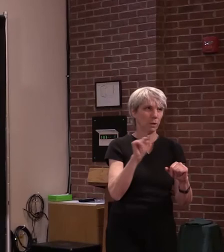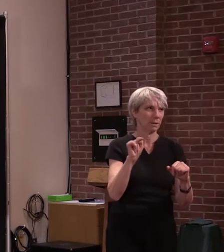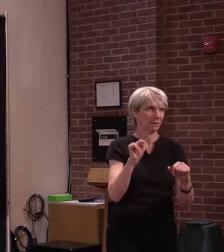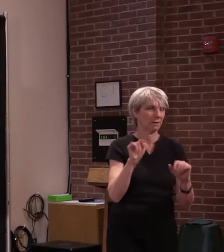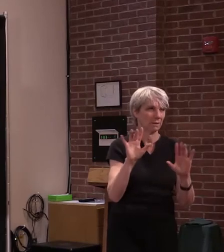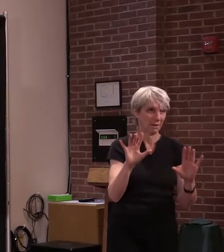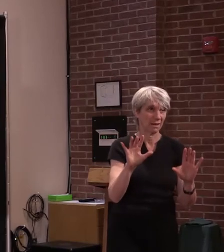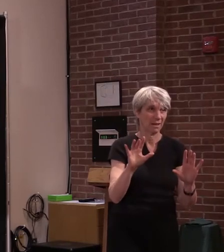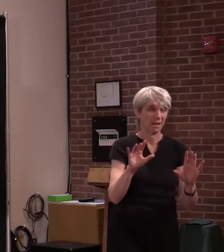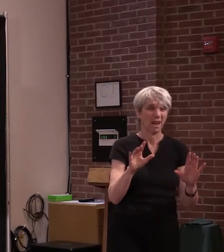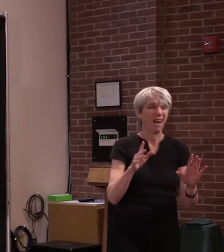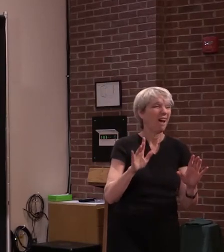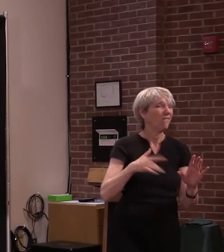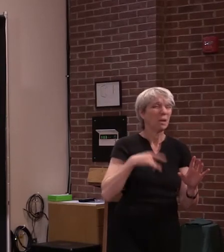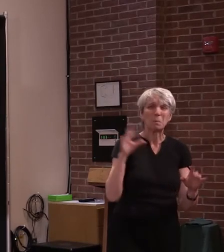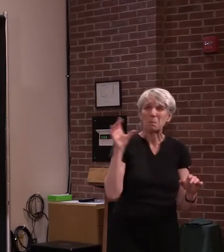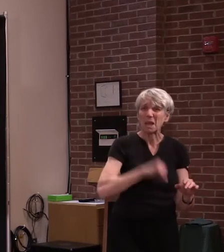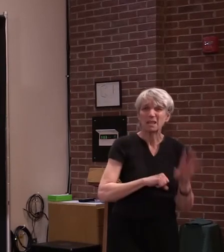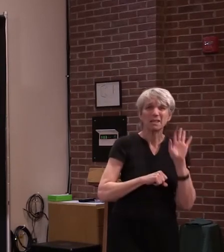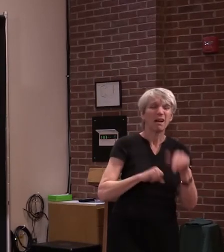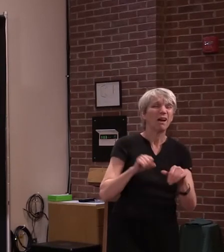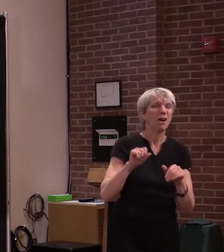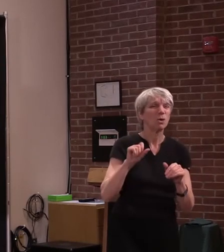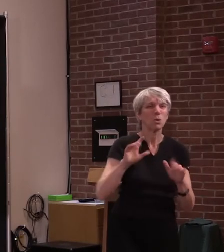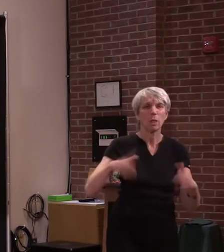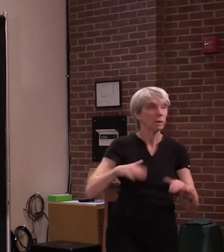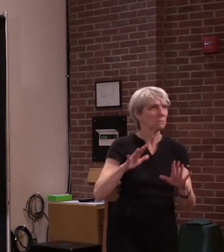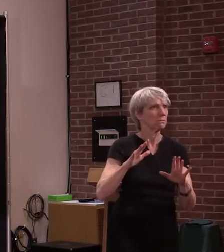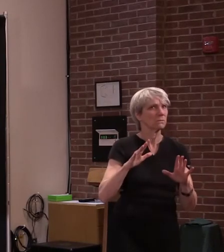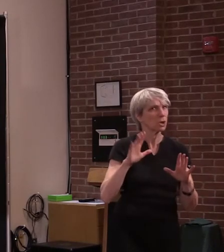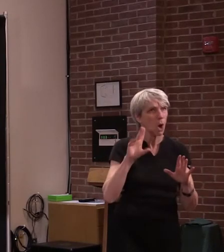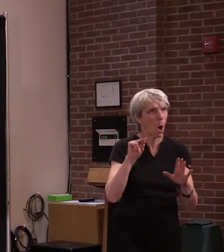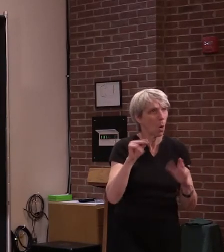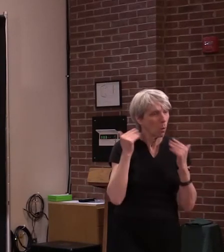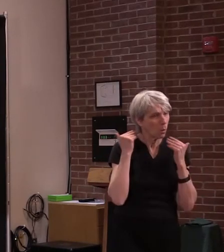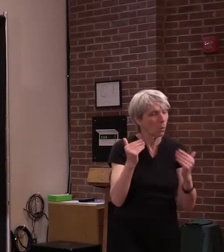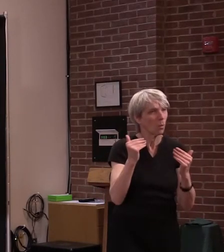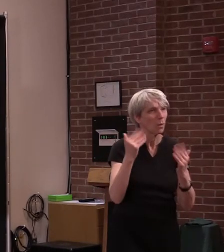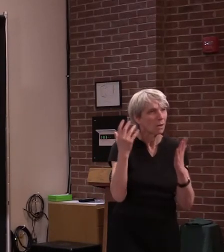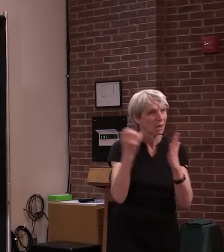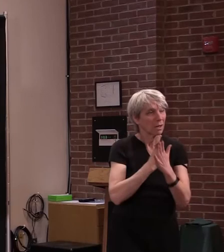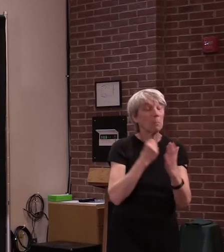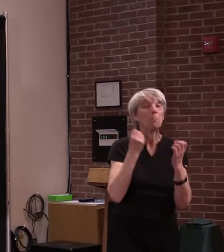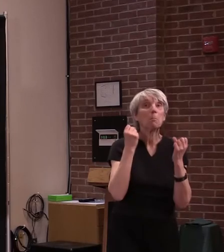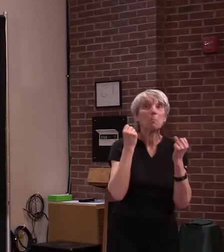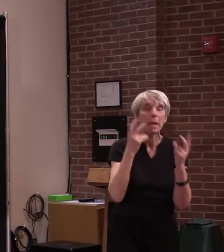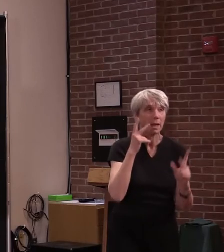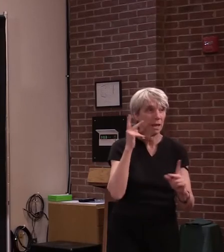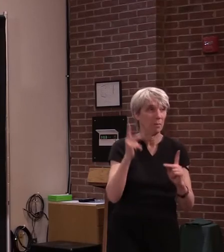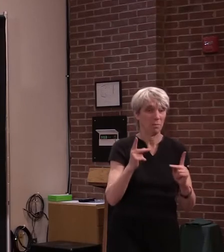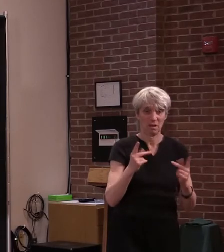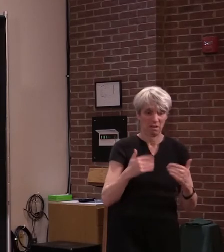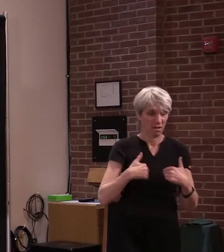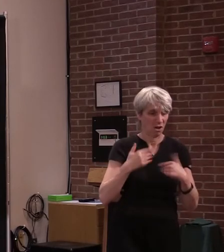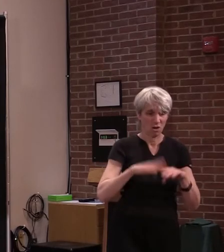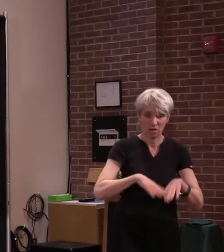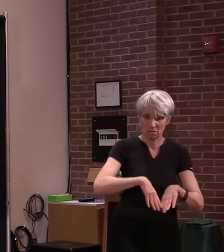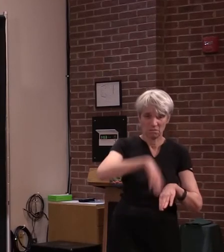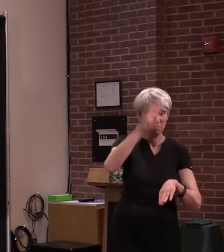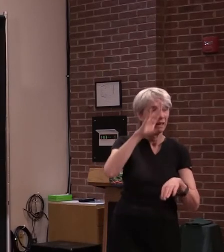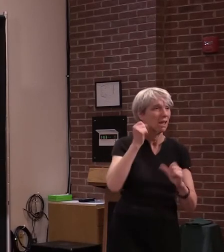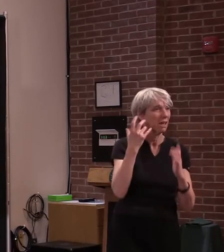and you can, and there's a wide range now of people who can be protected by vaccines.